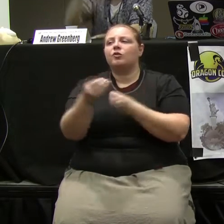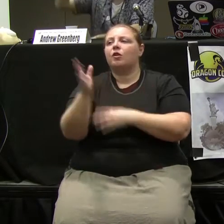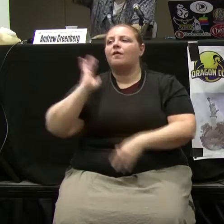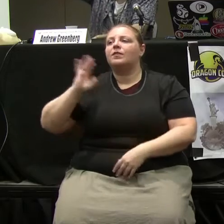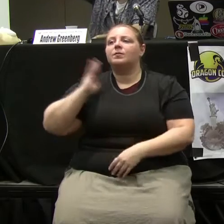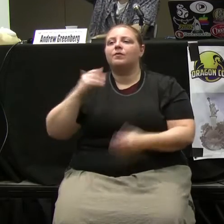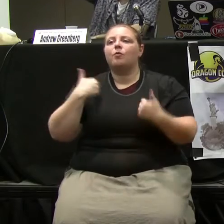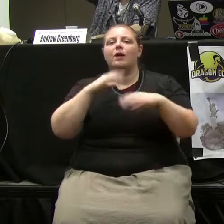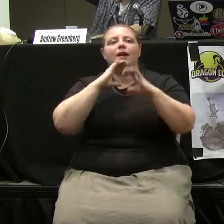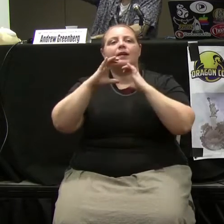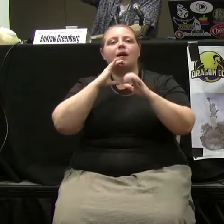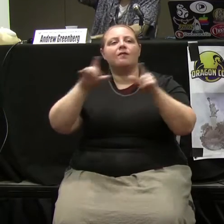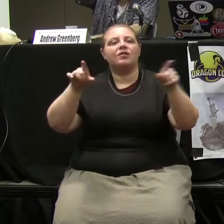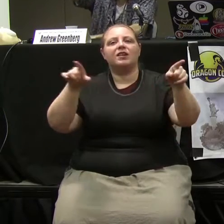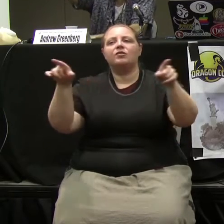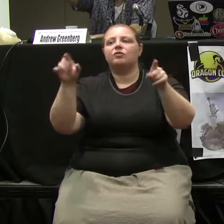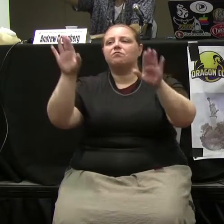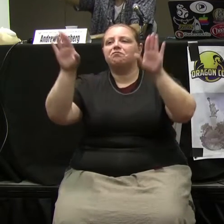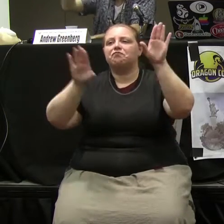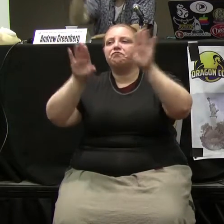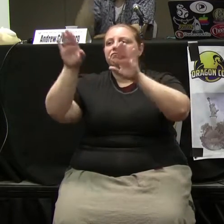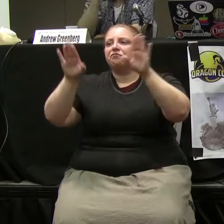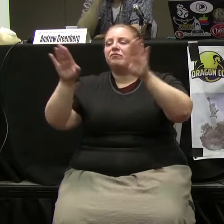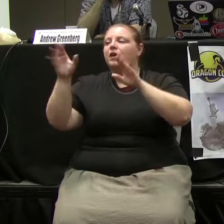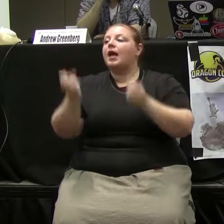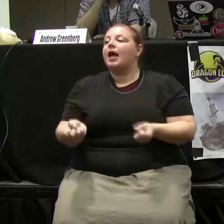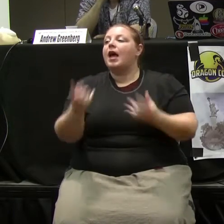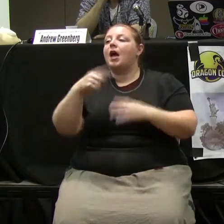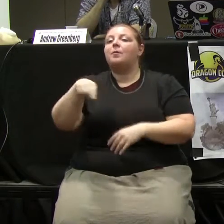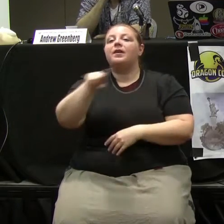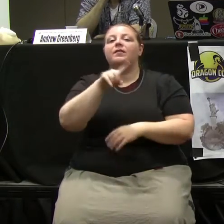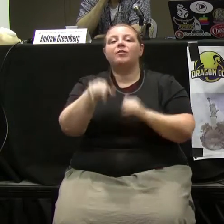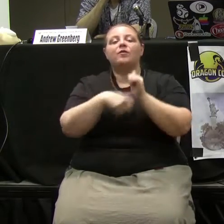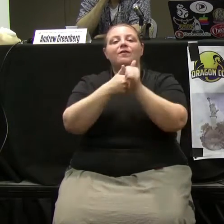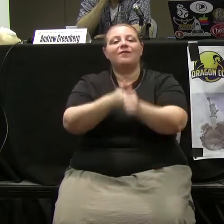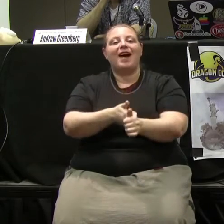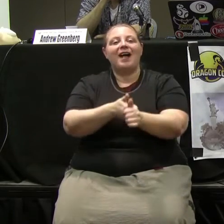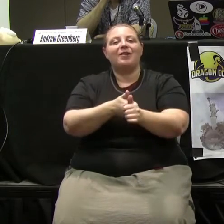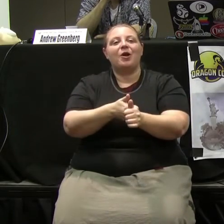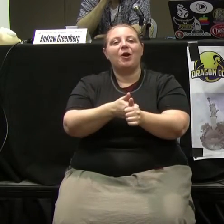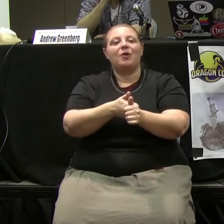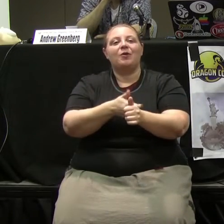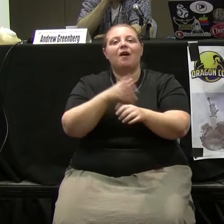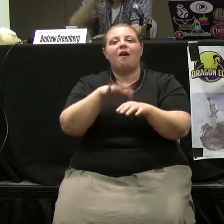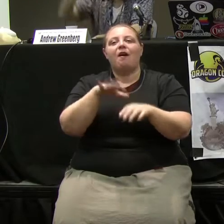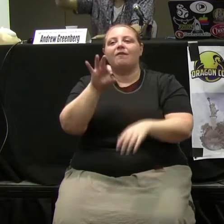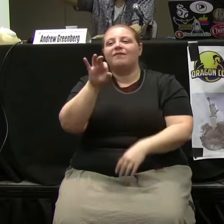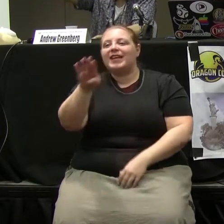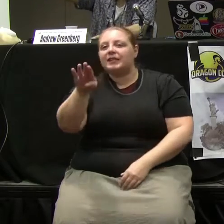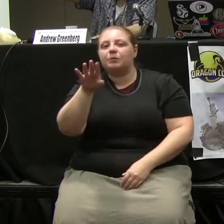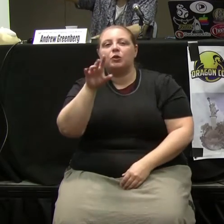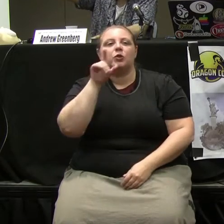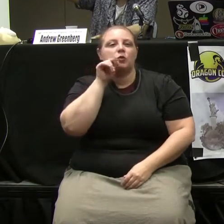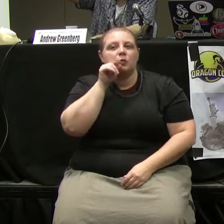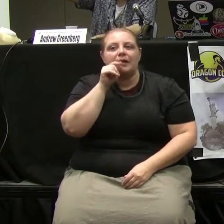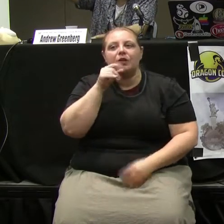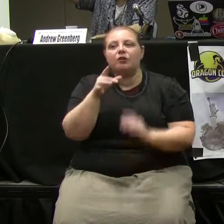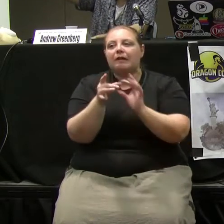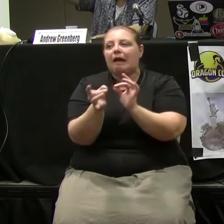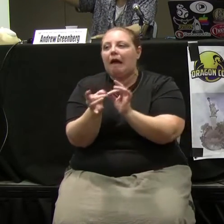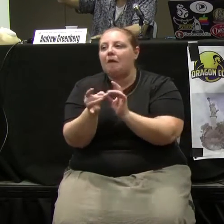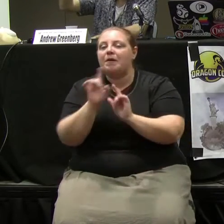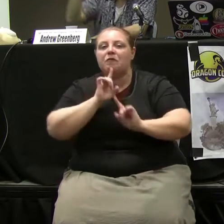before and had a conversation? How many people follow their representatives or senators on Facebook or Twitter and have commented